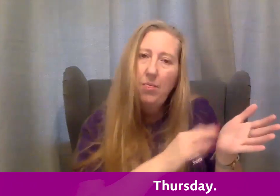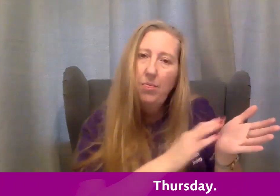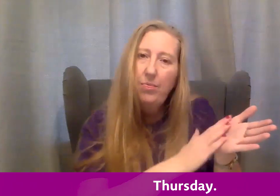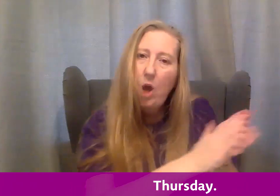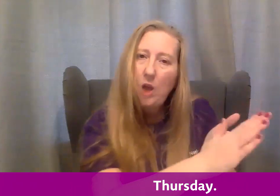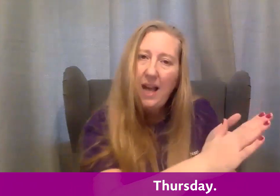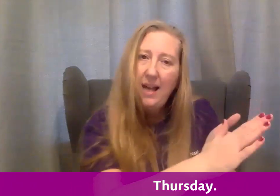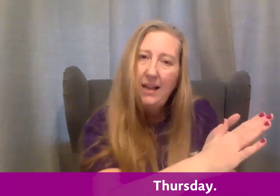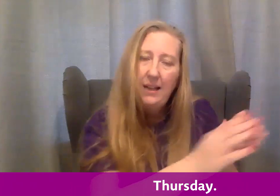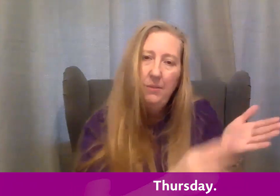thursday